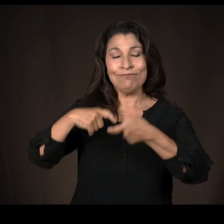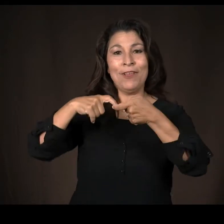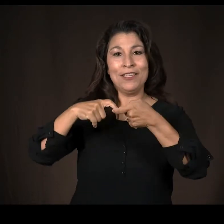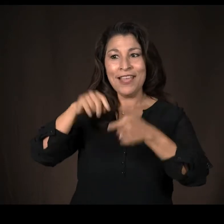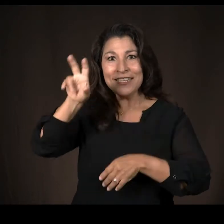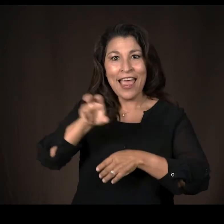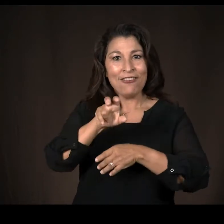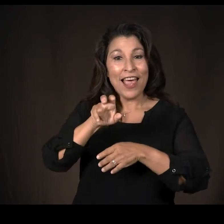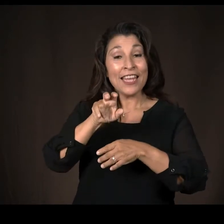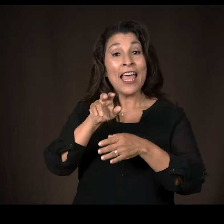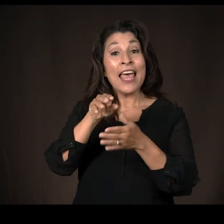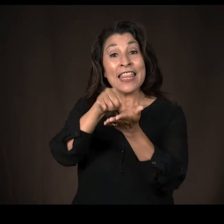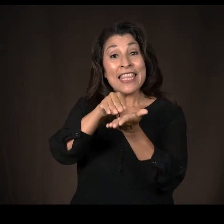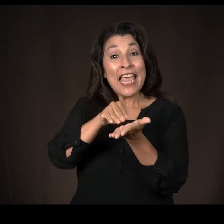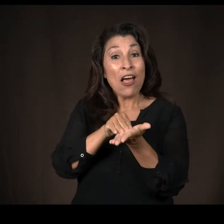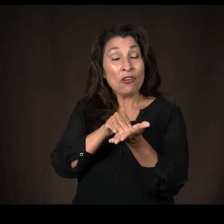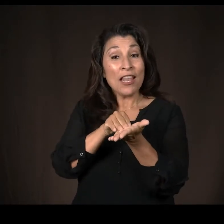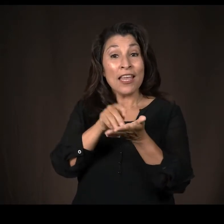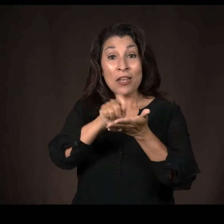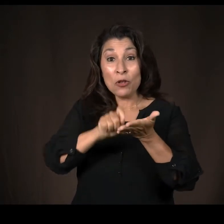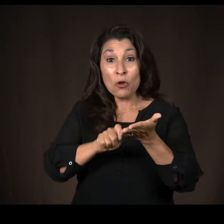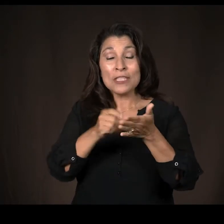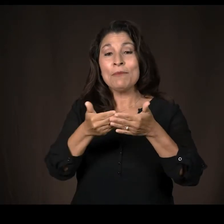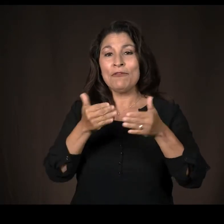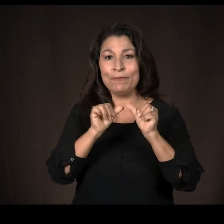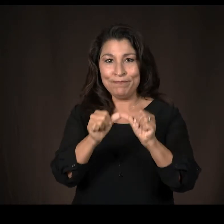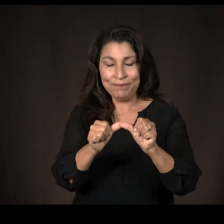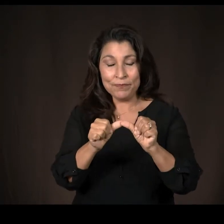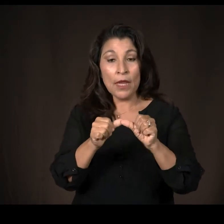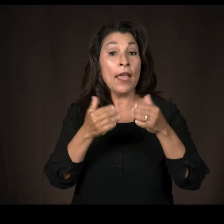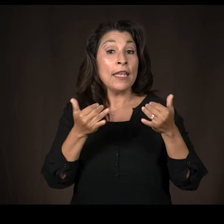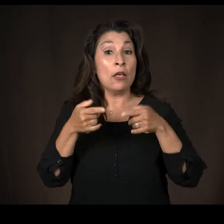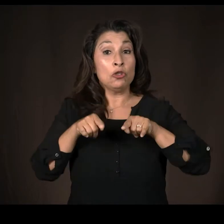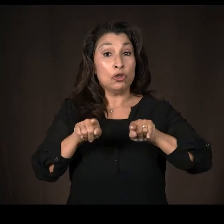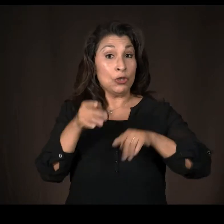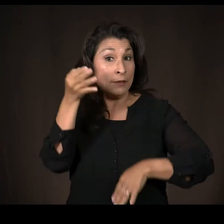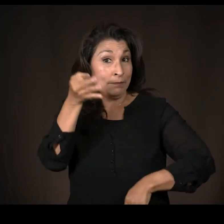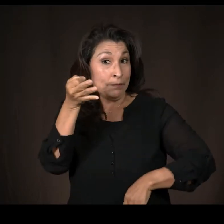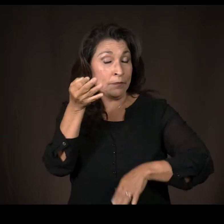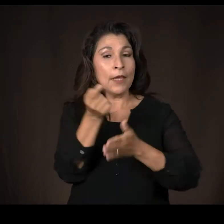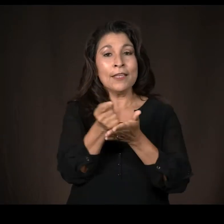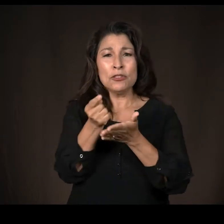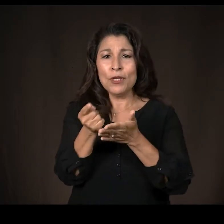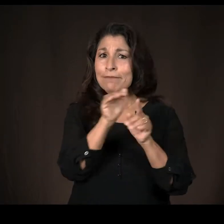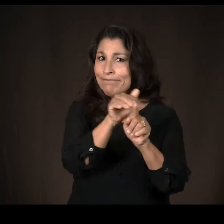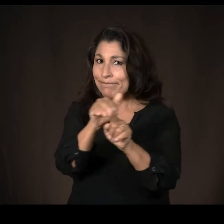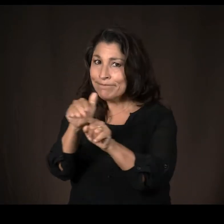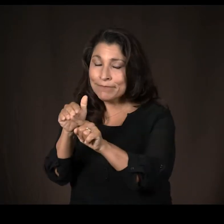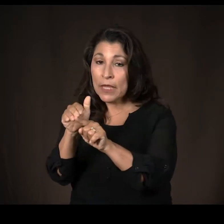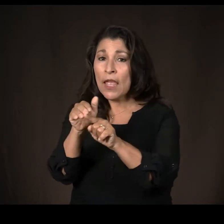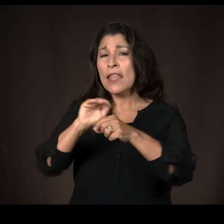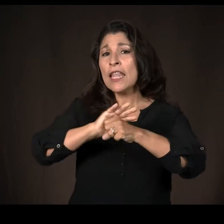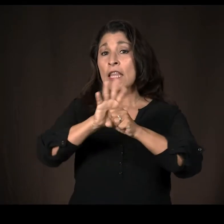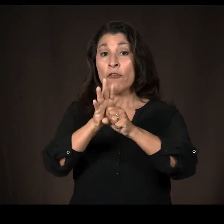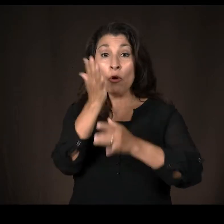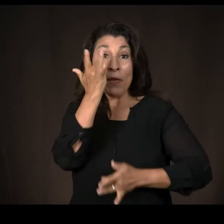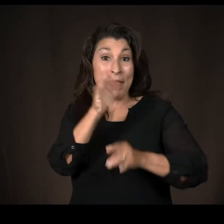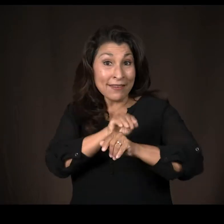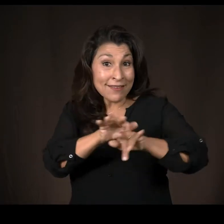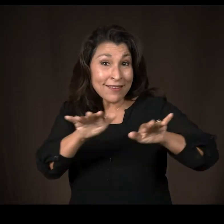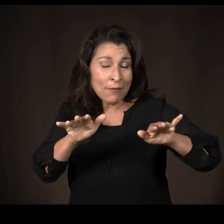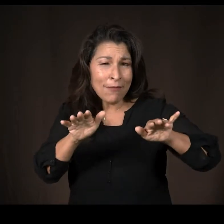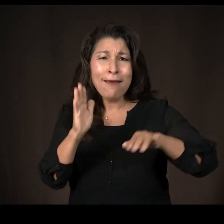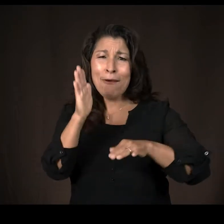pause and download the outline notes before we continue. Now, during this series, each week I've reminded you that the